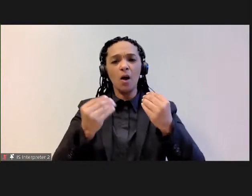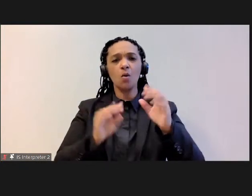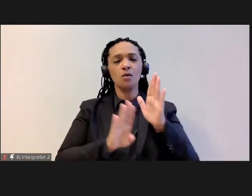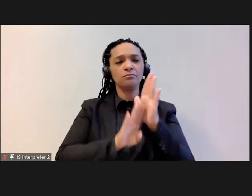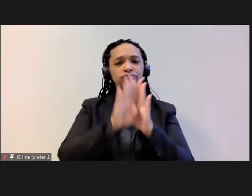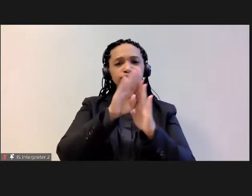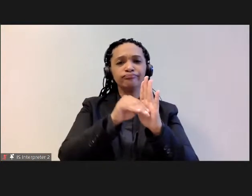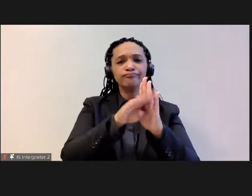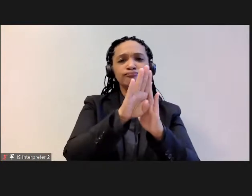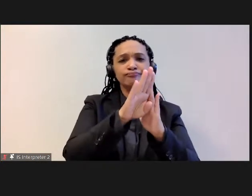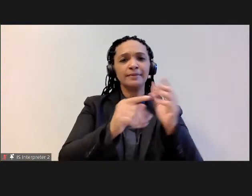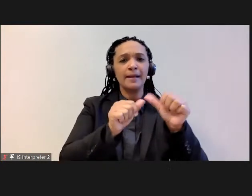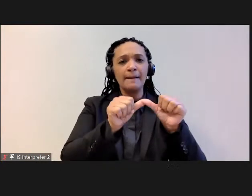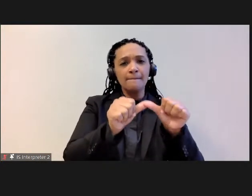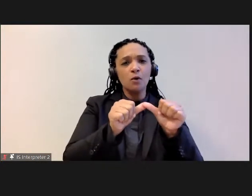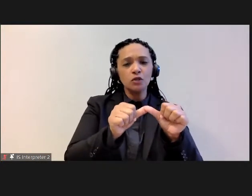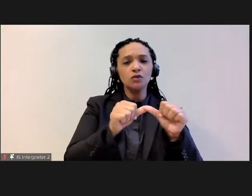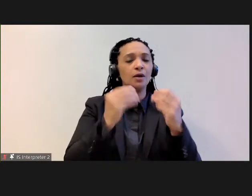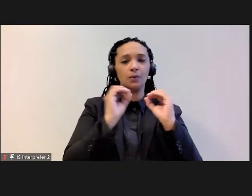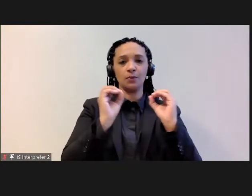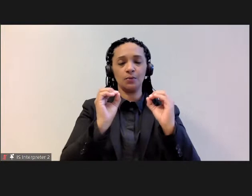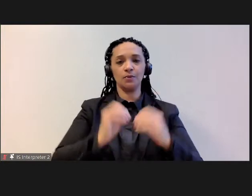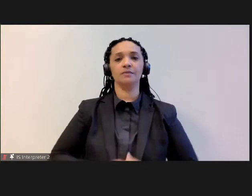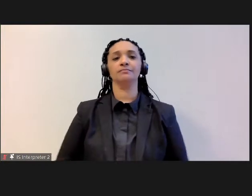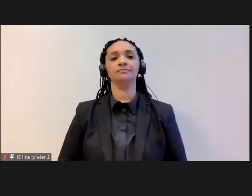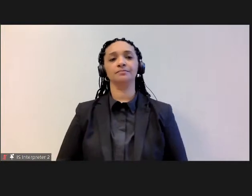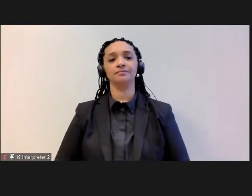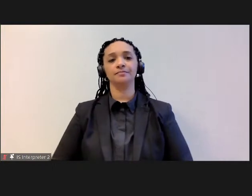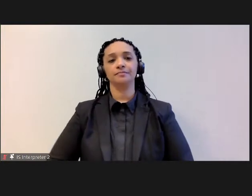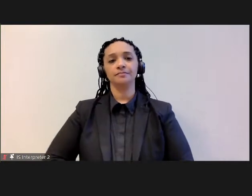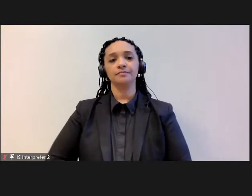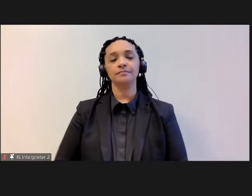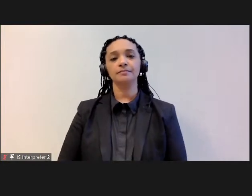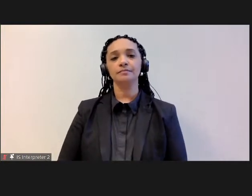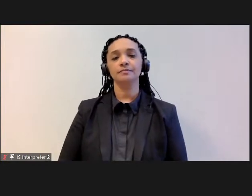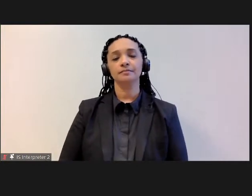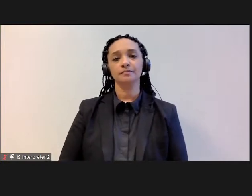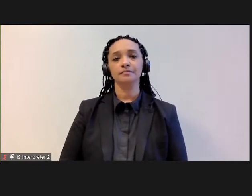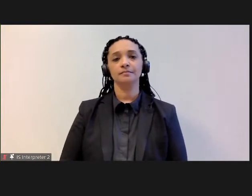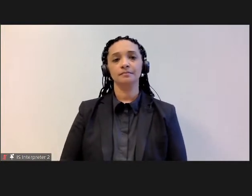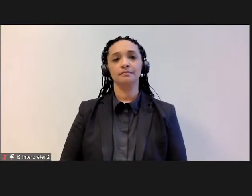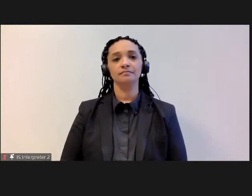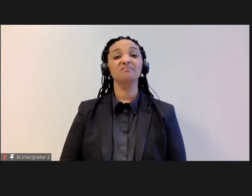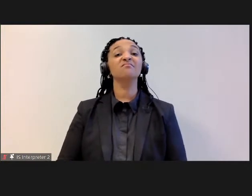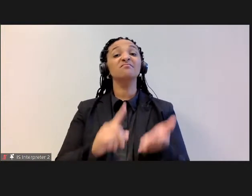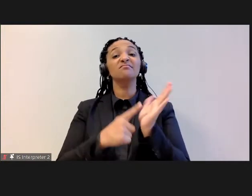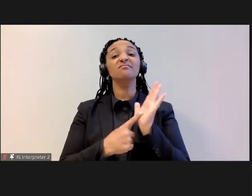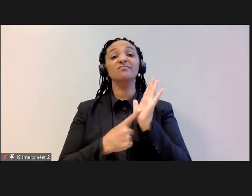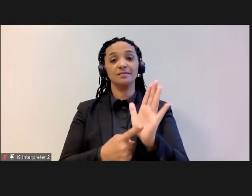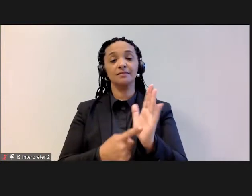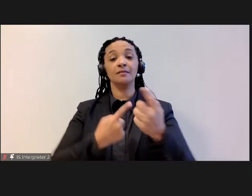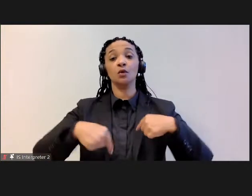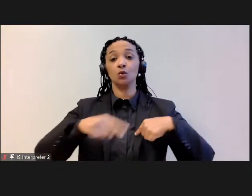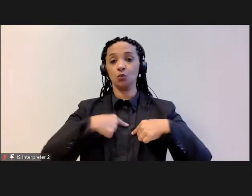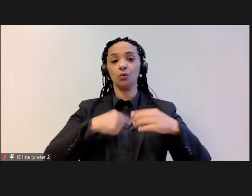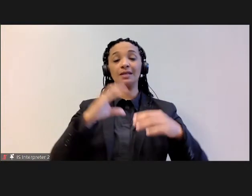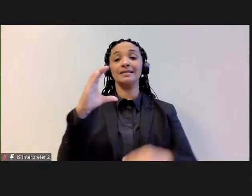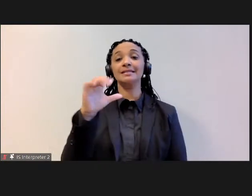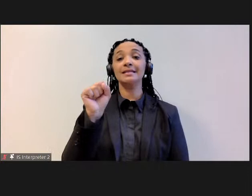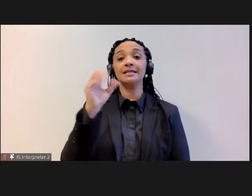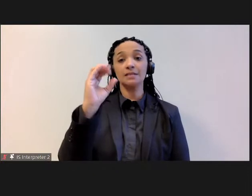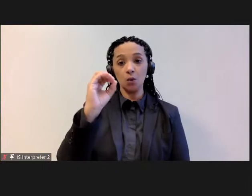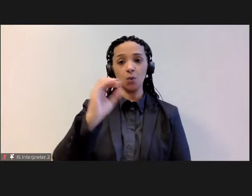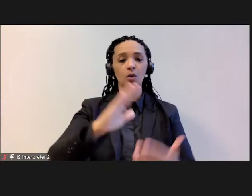citizens, civil societies. Sometimes the timetable of our national